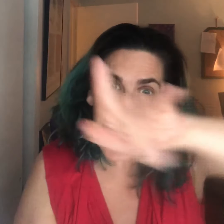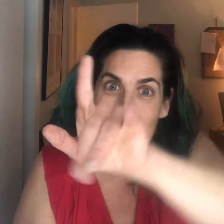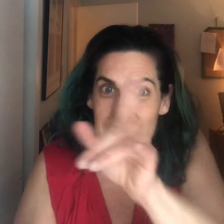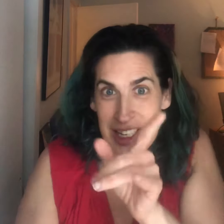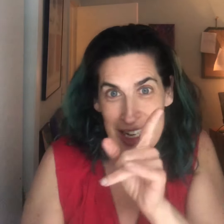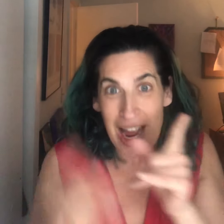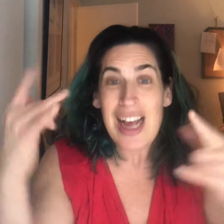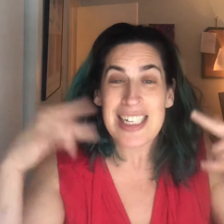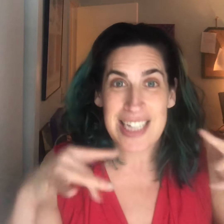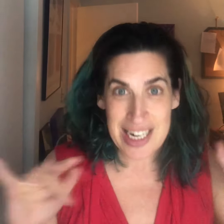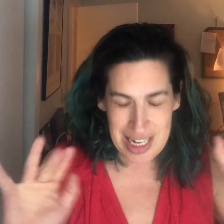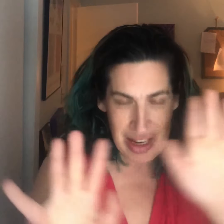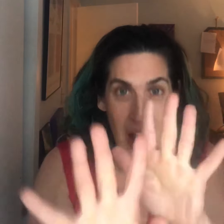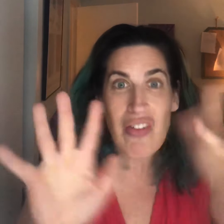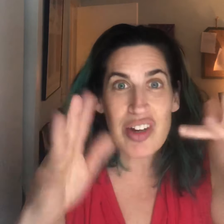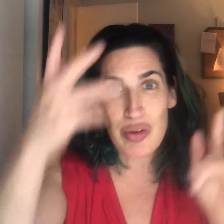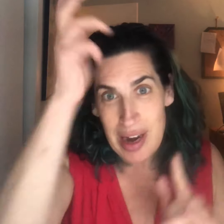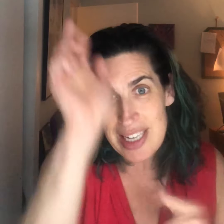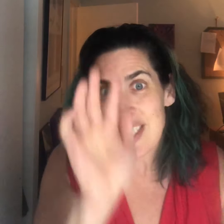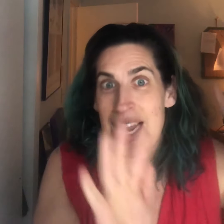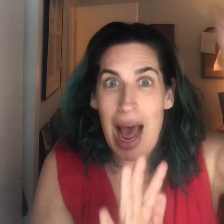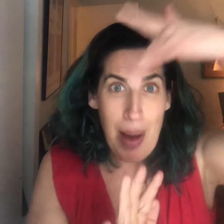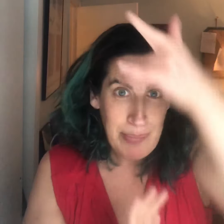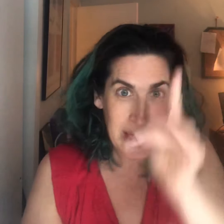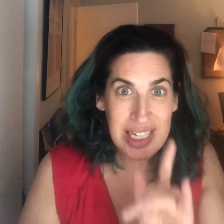Sending love and grace and happiness.